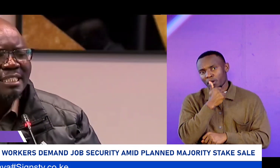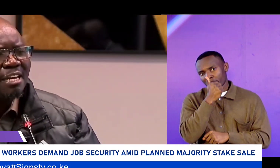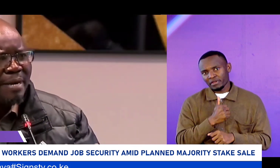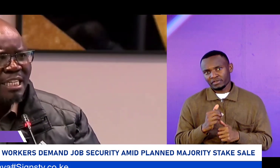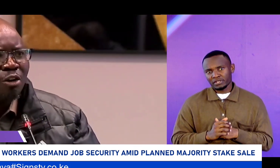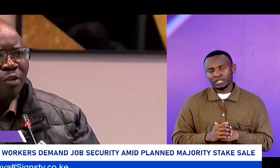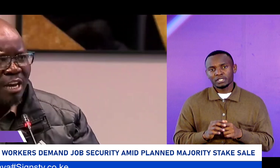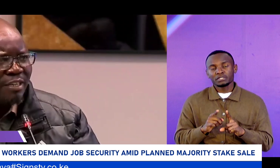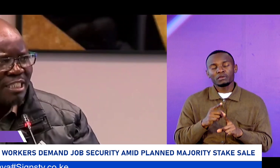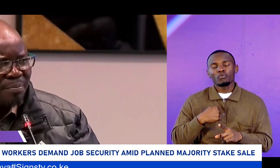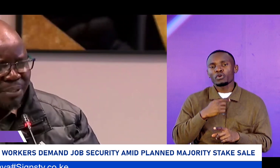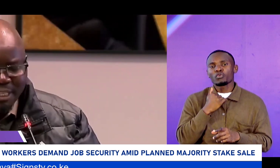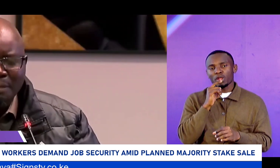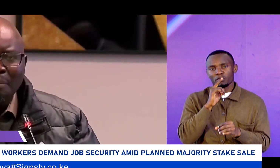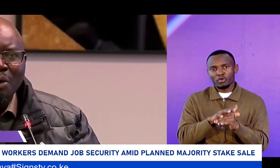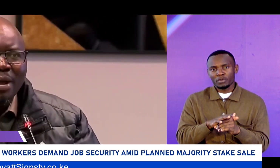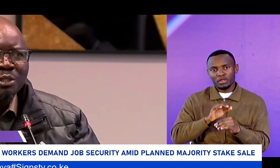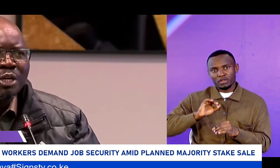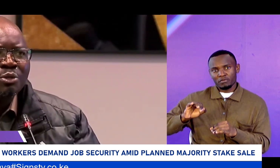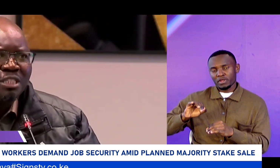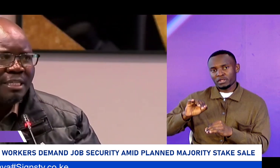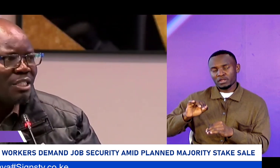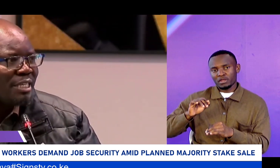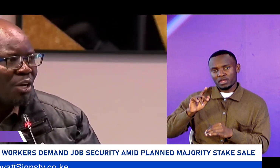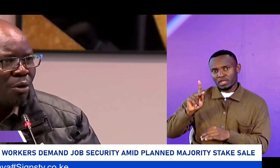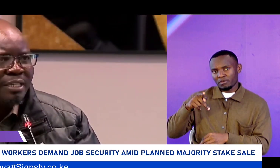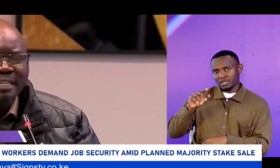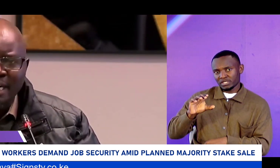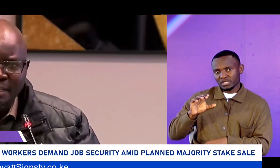the remainder of our life at KPC, we are not going to see this thing called redundancy.